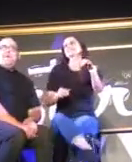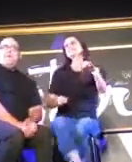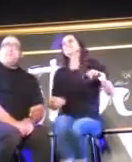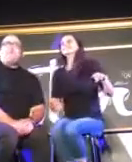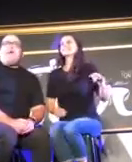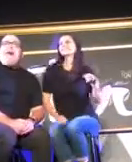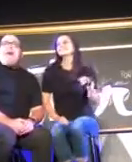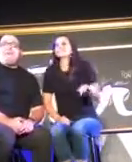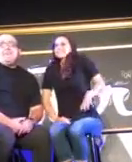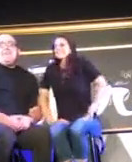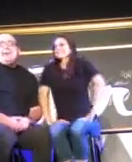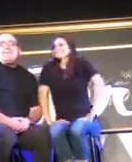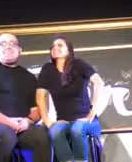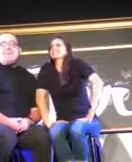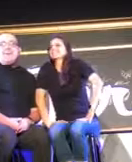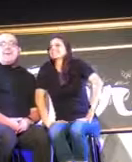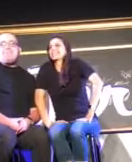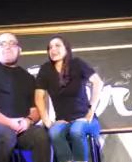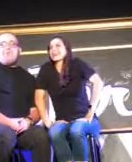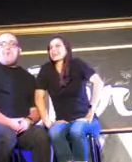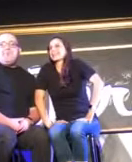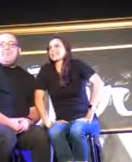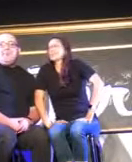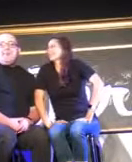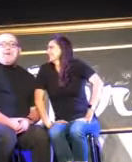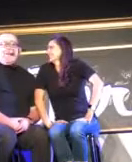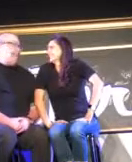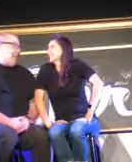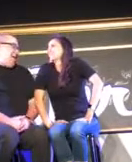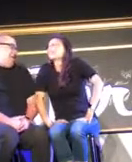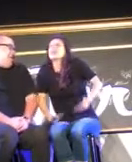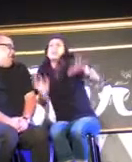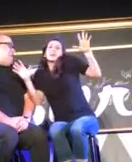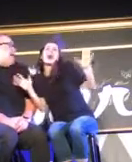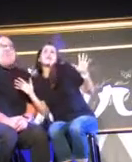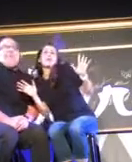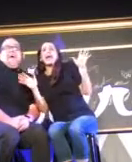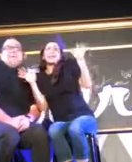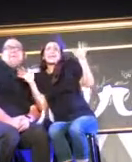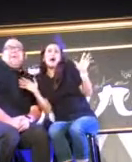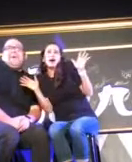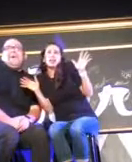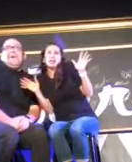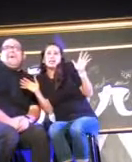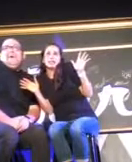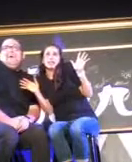YouTube. We're back on our second episode, and we are the Cupcake Buddies.